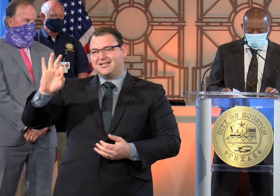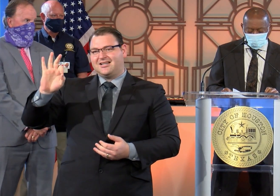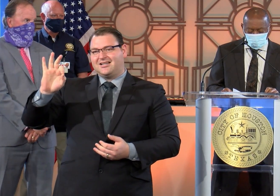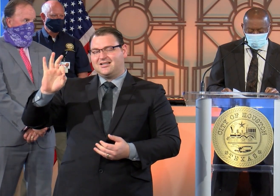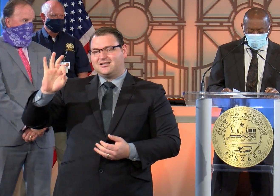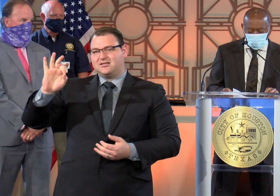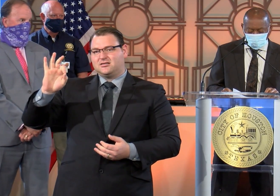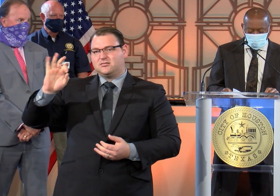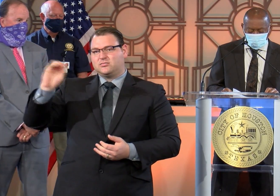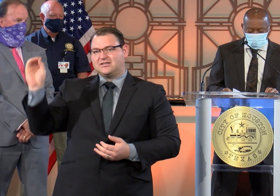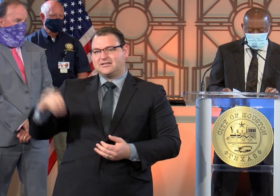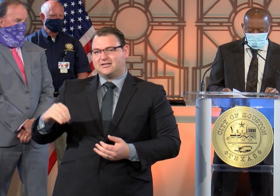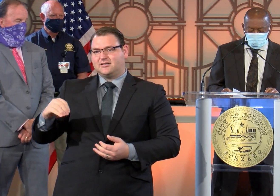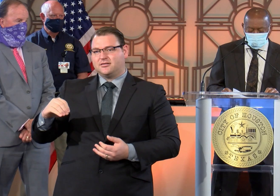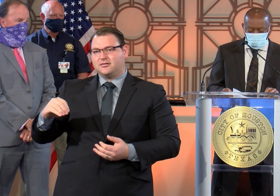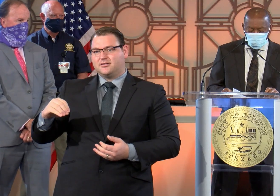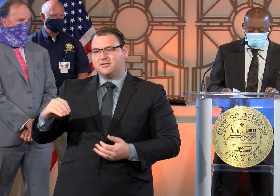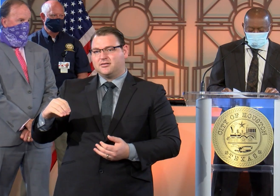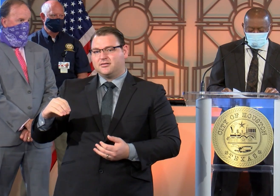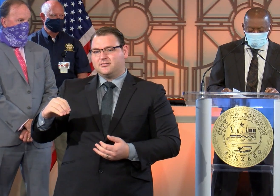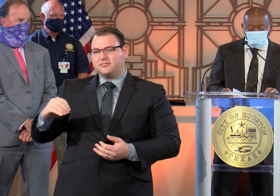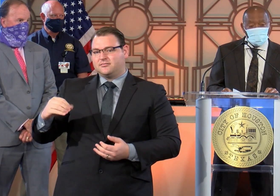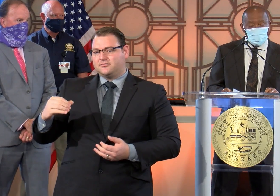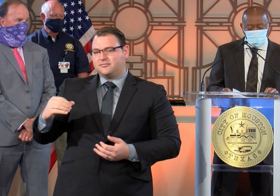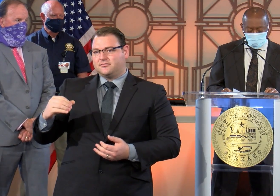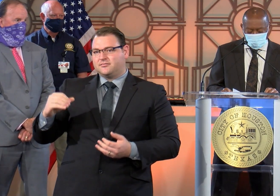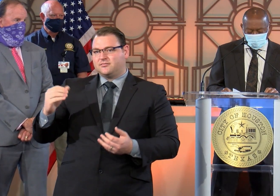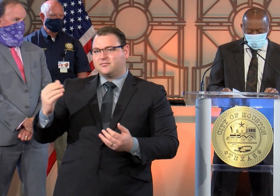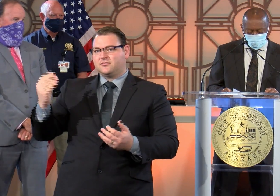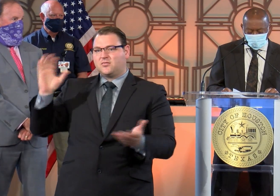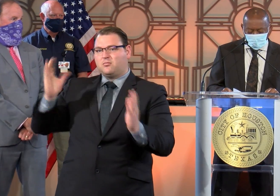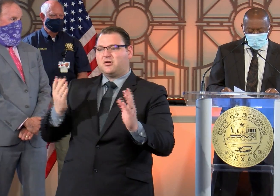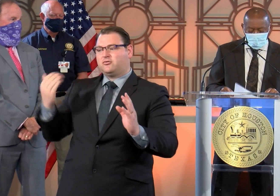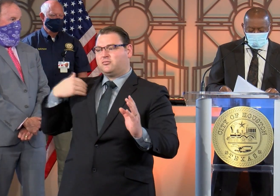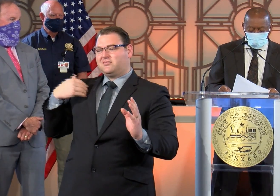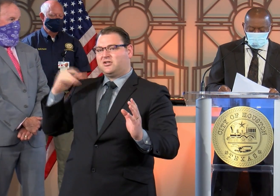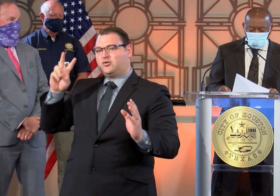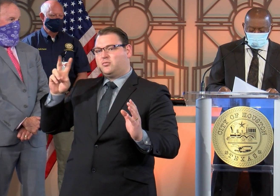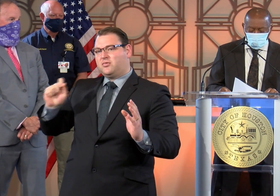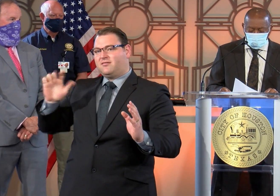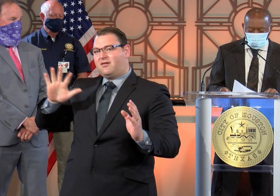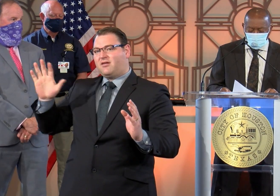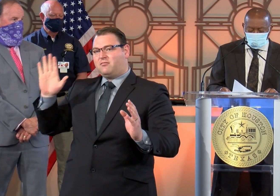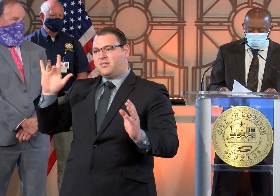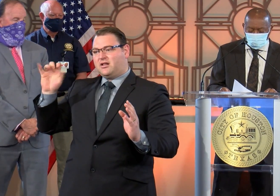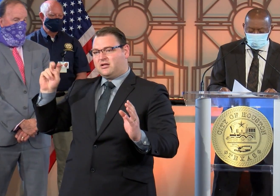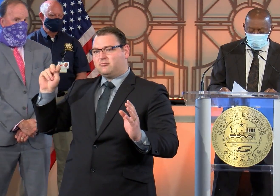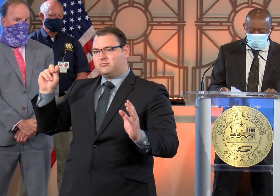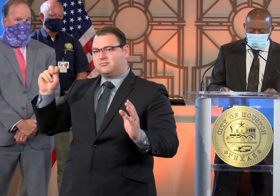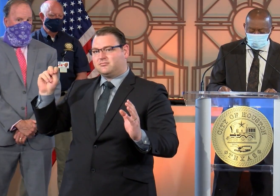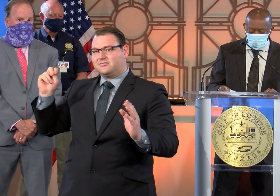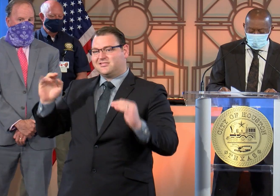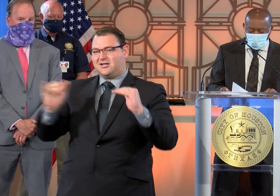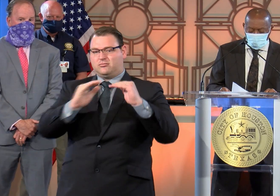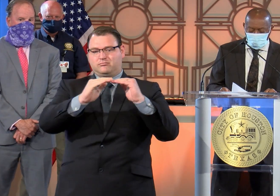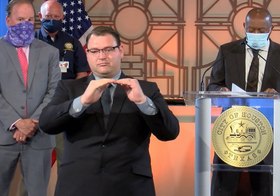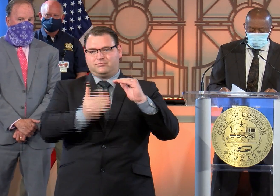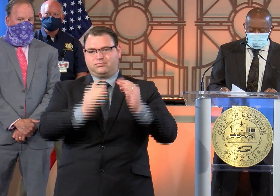2020 current budget of $2.55 billion. With regards to our sales